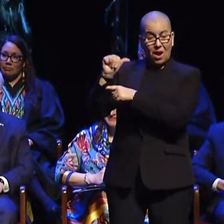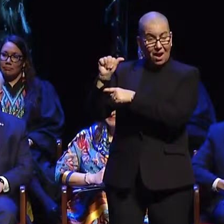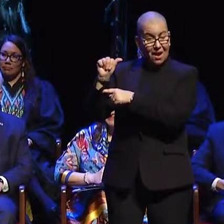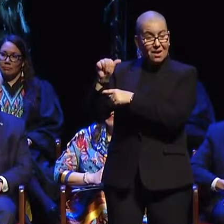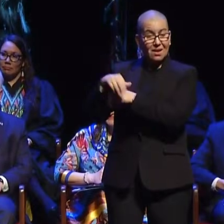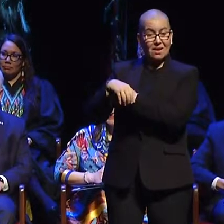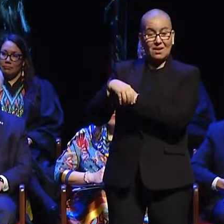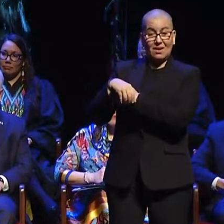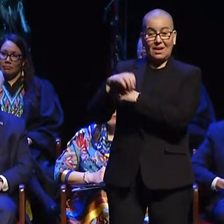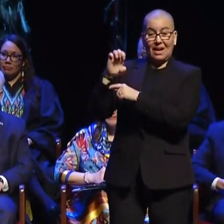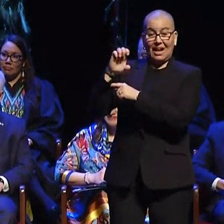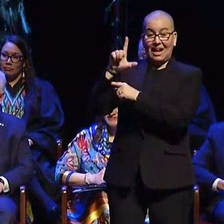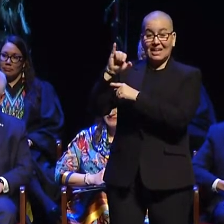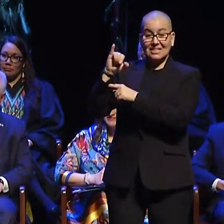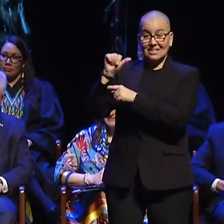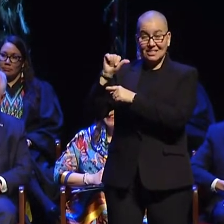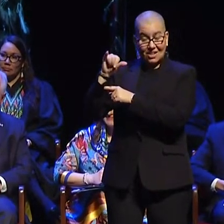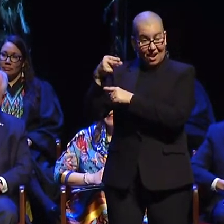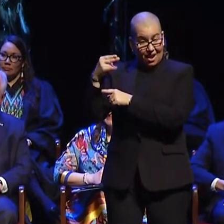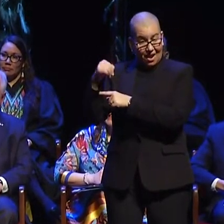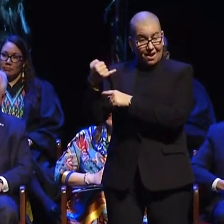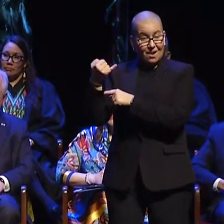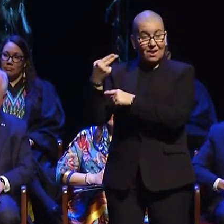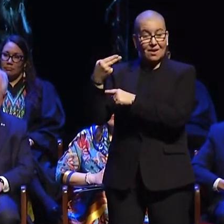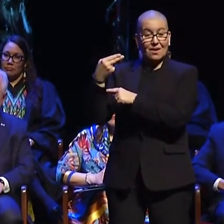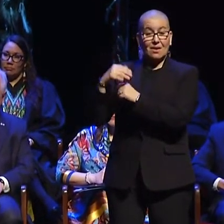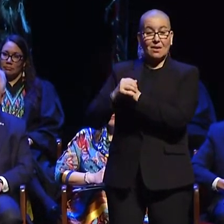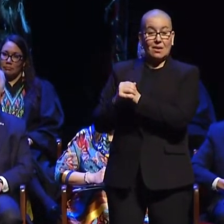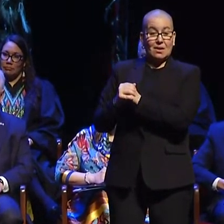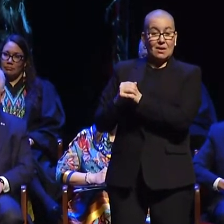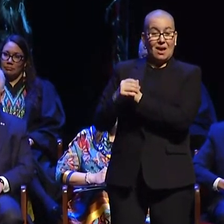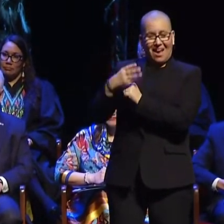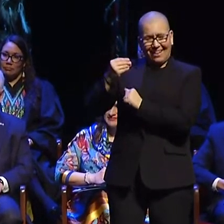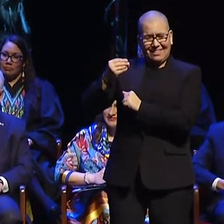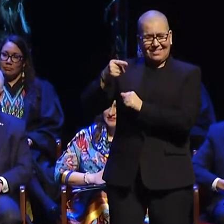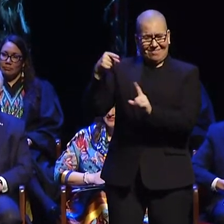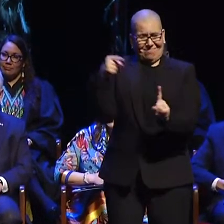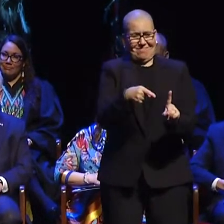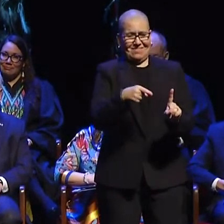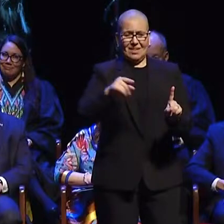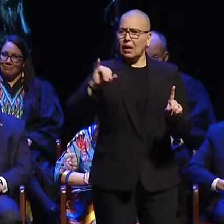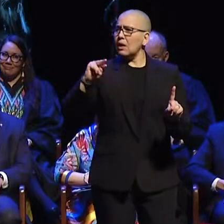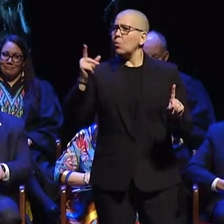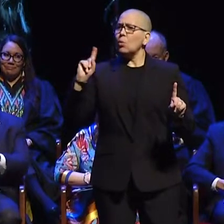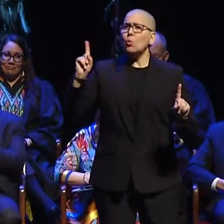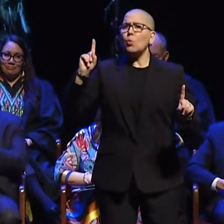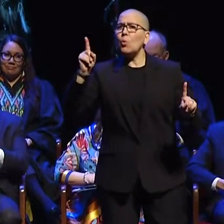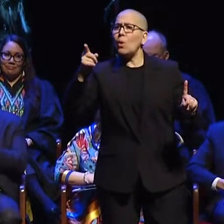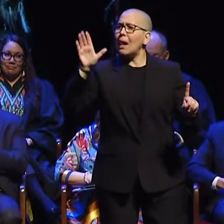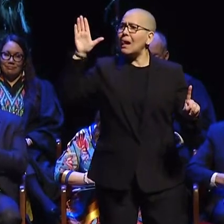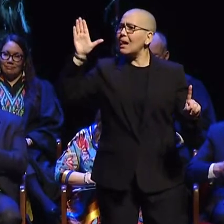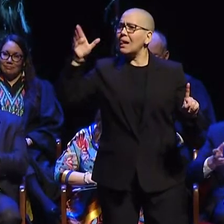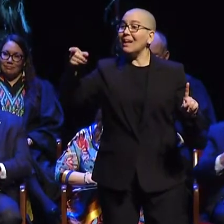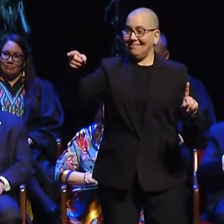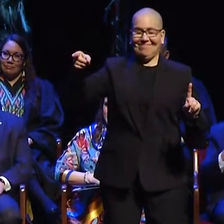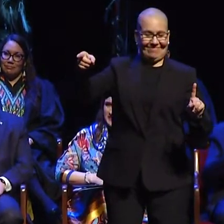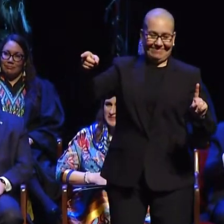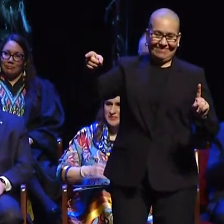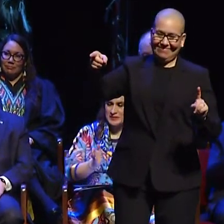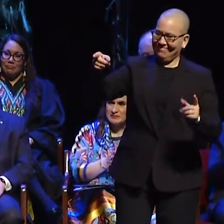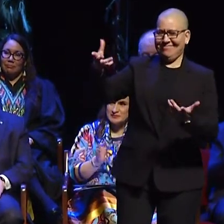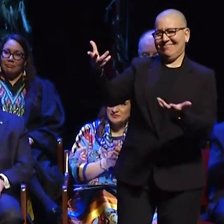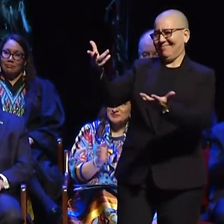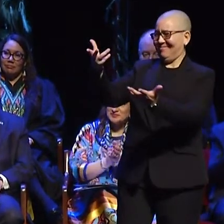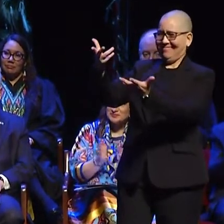came, and I'm grateful to you all. And of course, Ing, where's Ing? Is Ing here? There she is. I want to thank all of you.